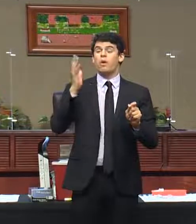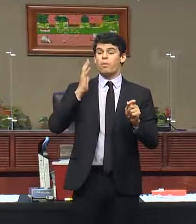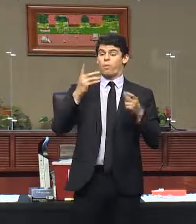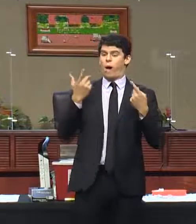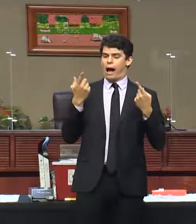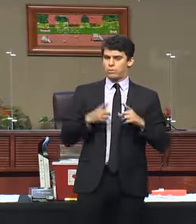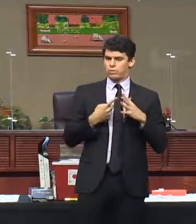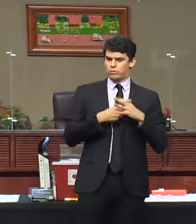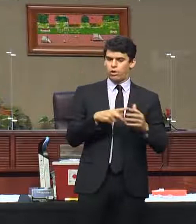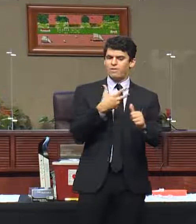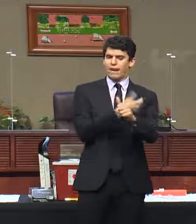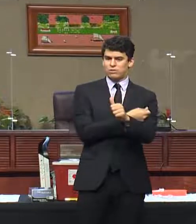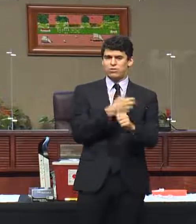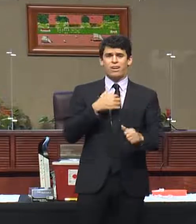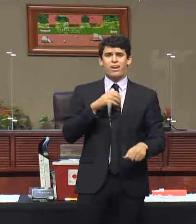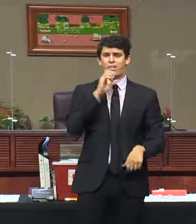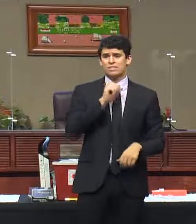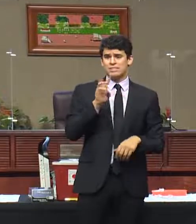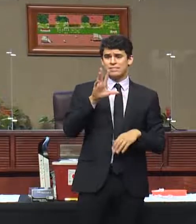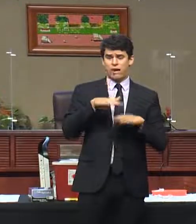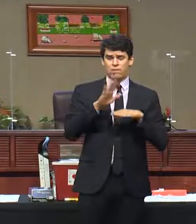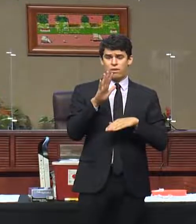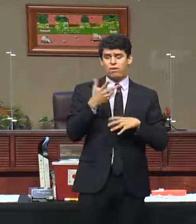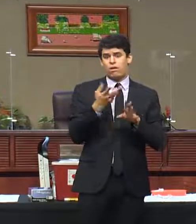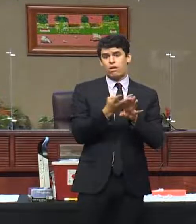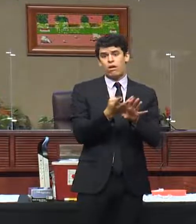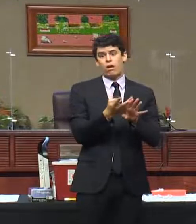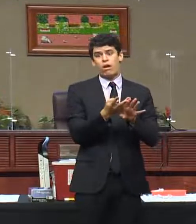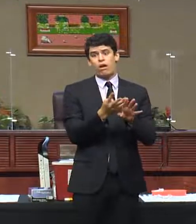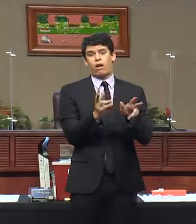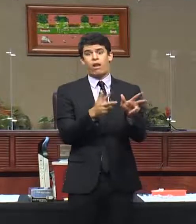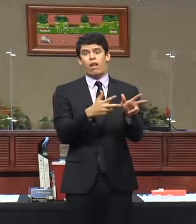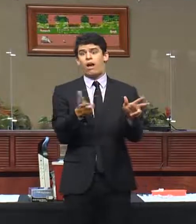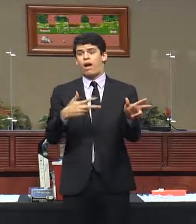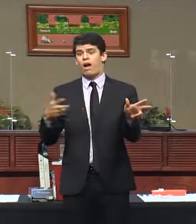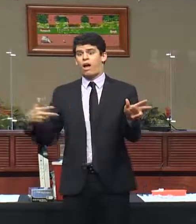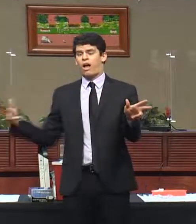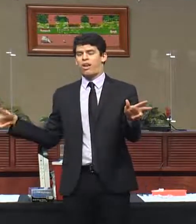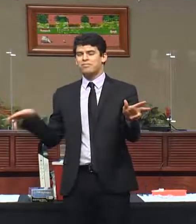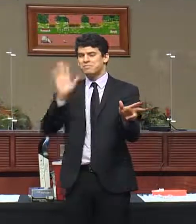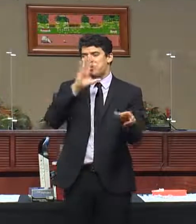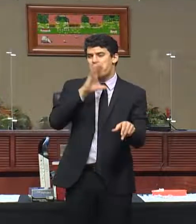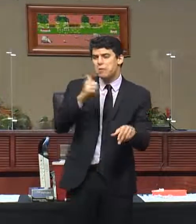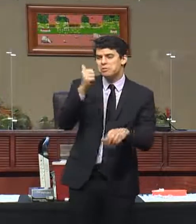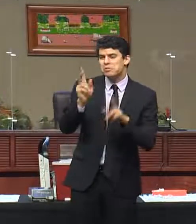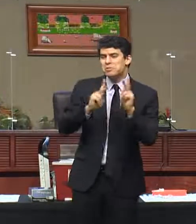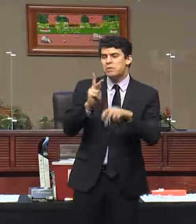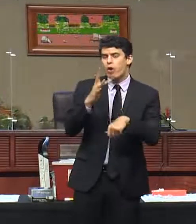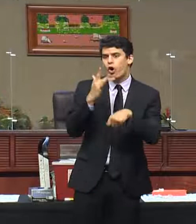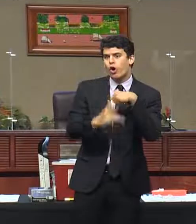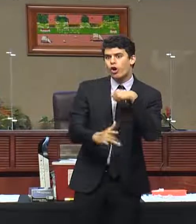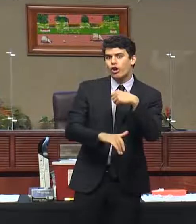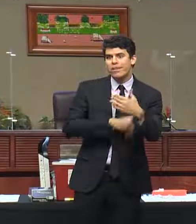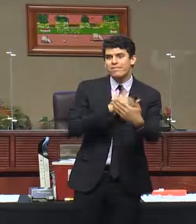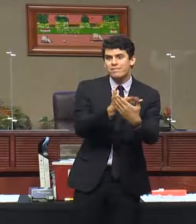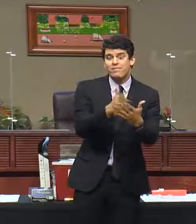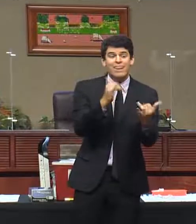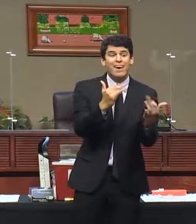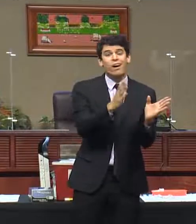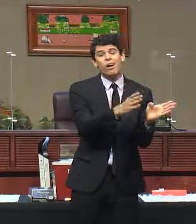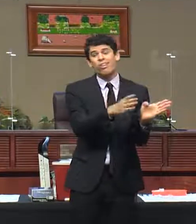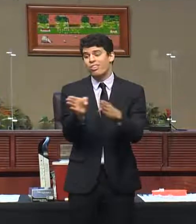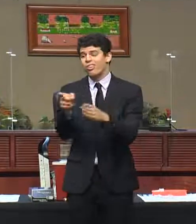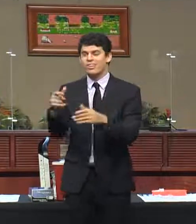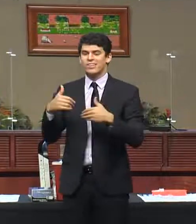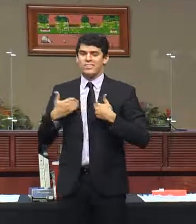had a line there at 6:30. You know, older people tend to arrive earlier than you tell them to arrive. With the younger people,